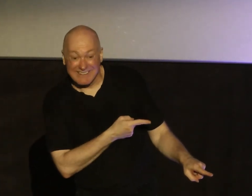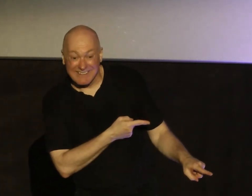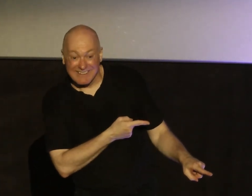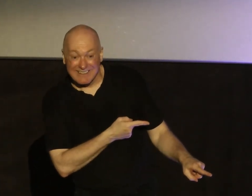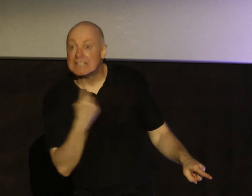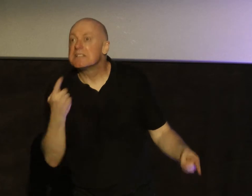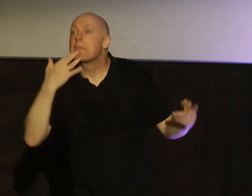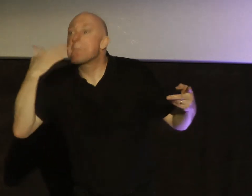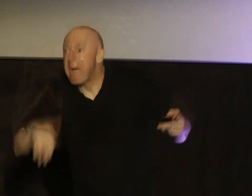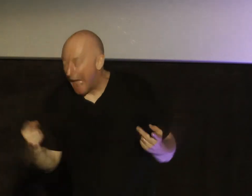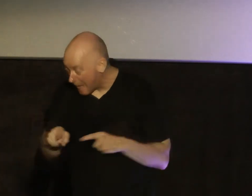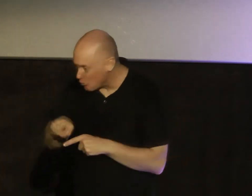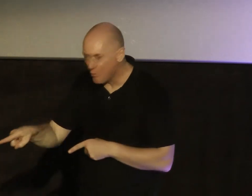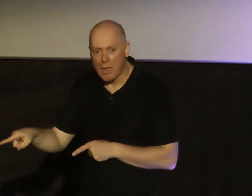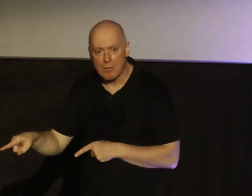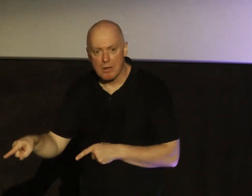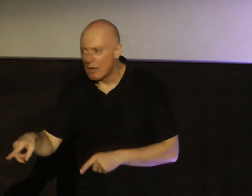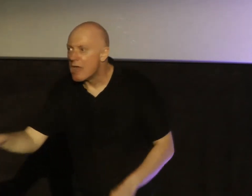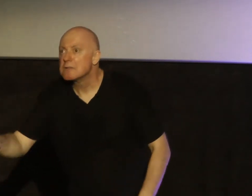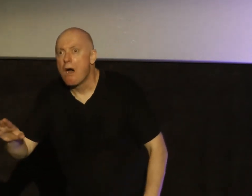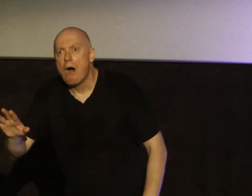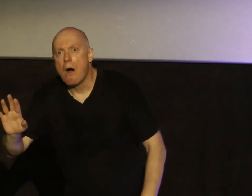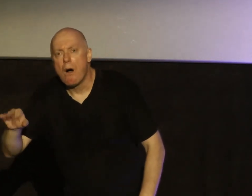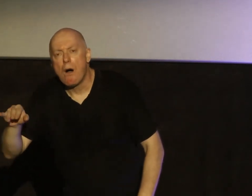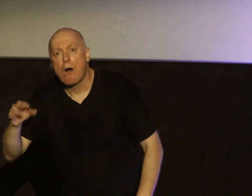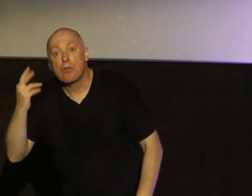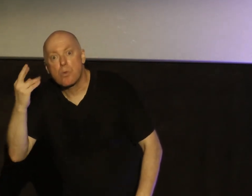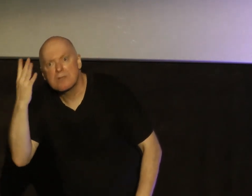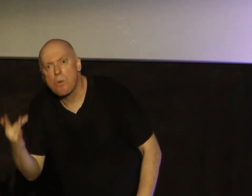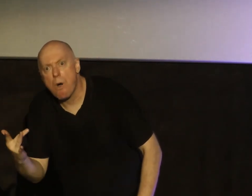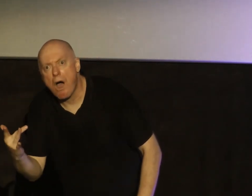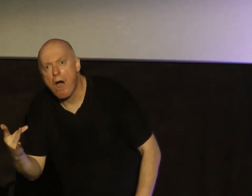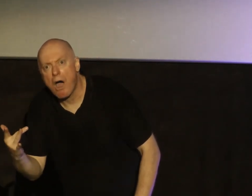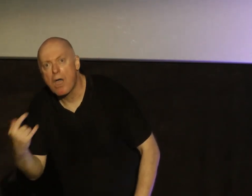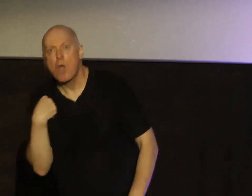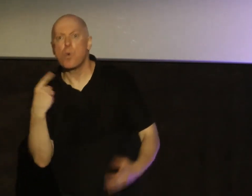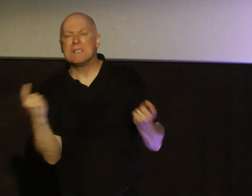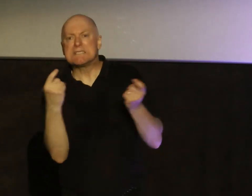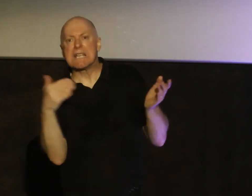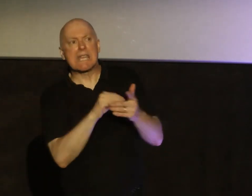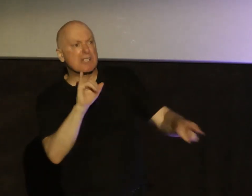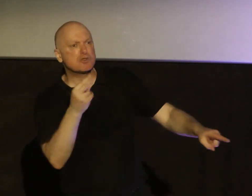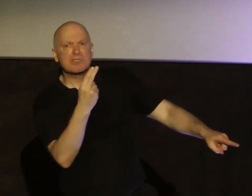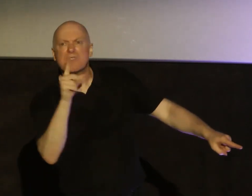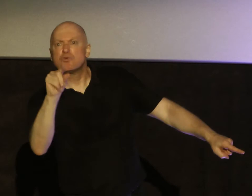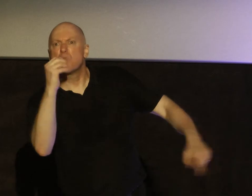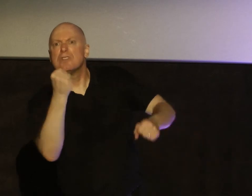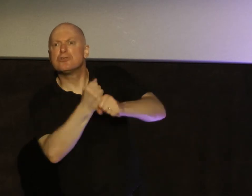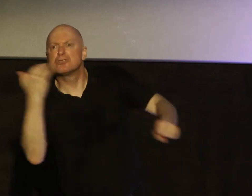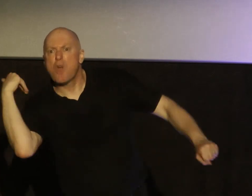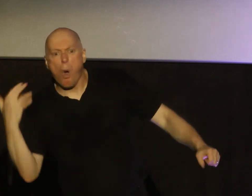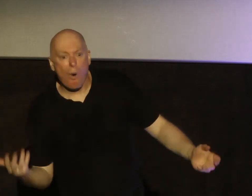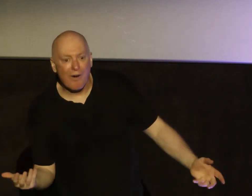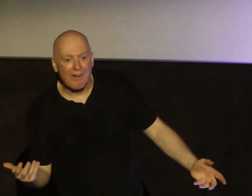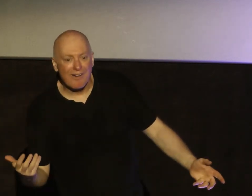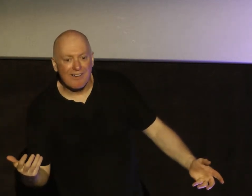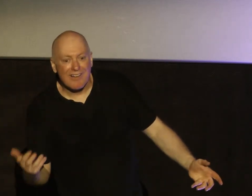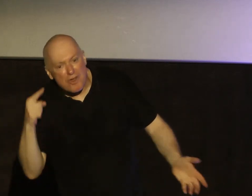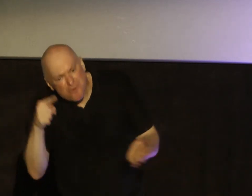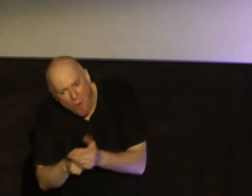is happening to them, and they attribute to what's happening to them to the fact that they sinned against Joseph years and years ago. Notice the intense feelings